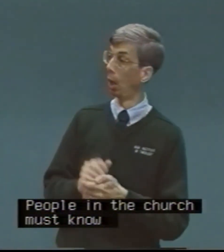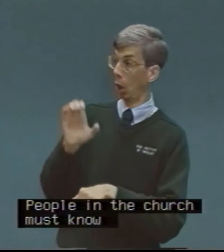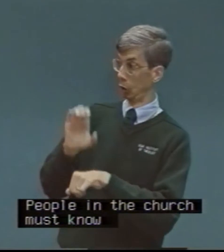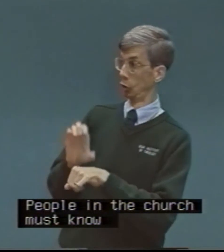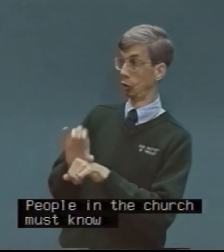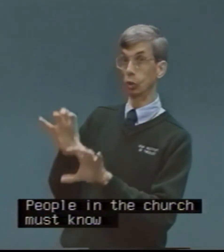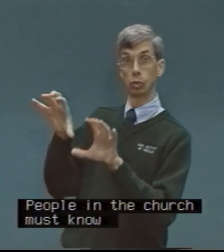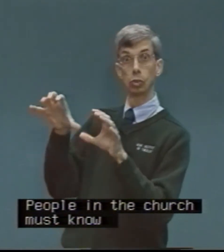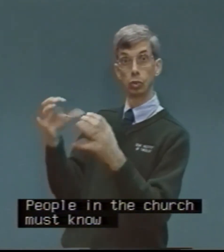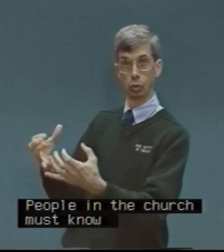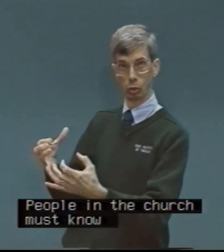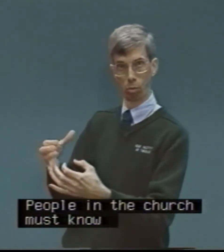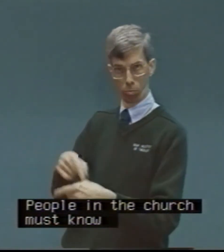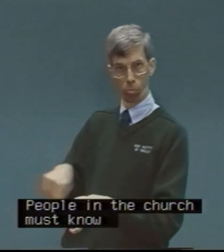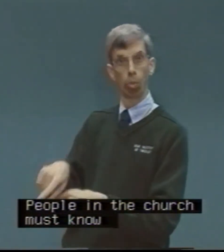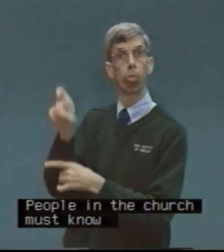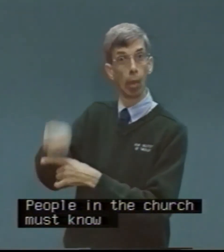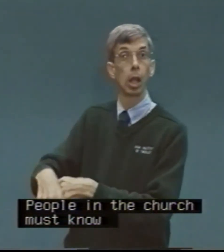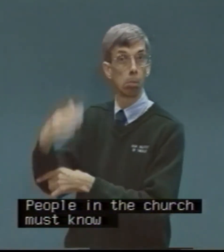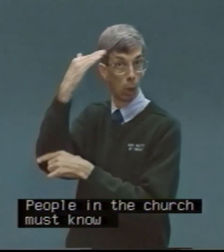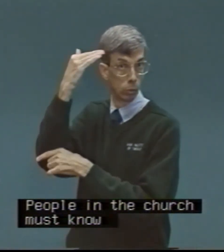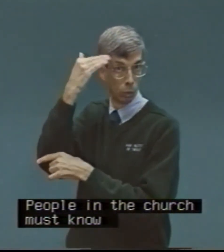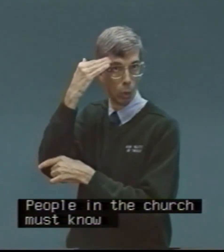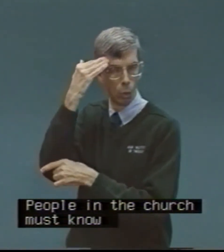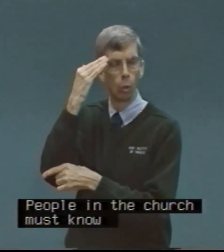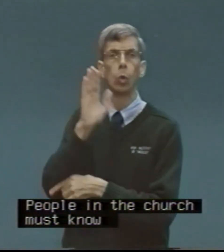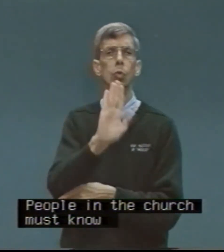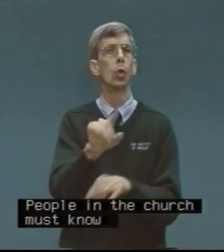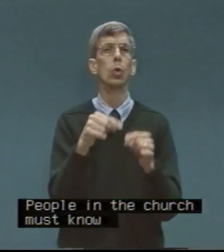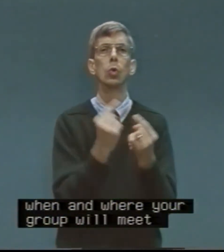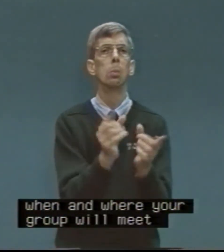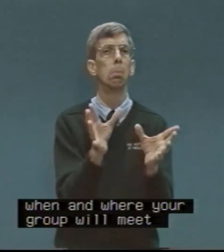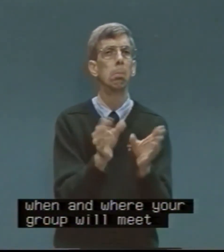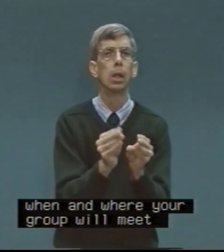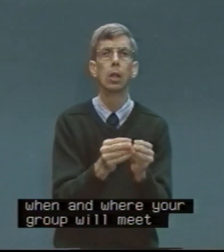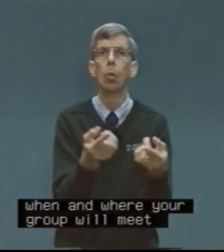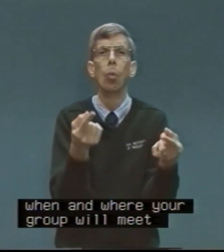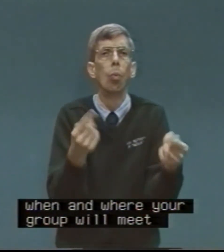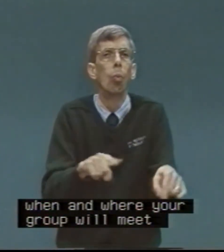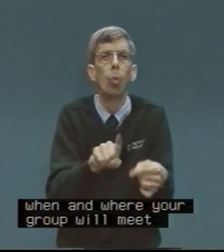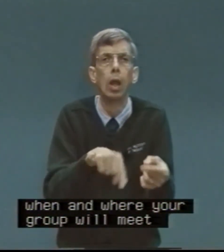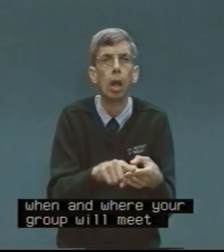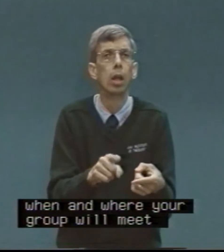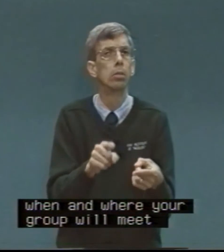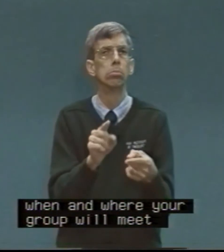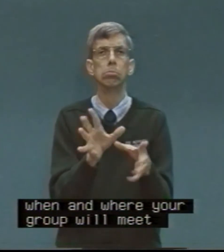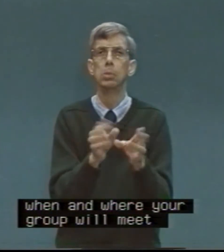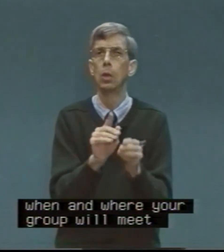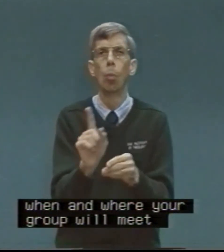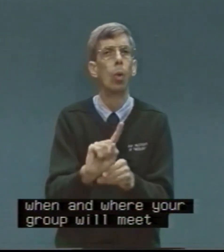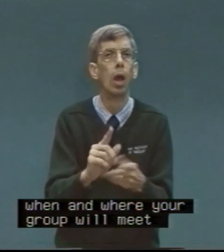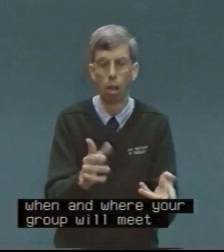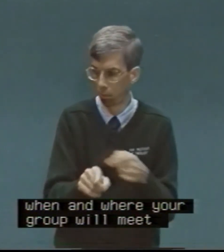4. in the church must know when and where your group will meet,